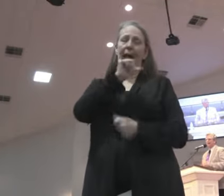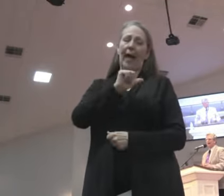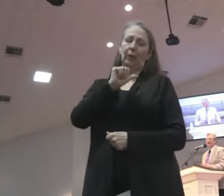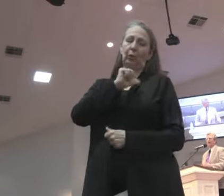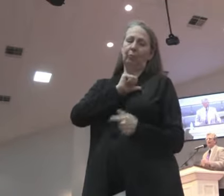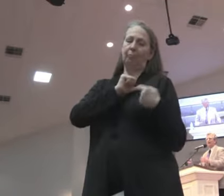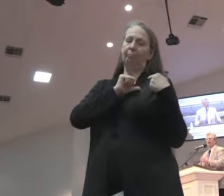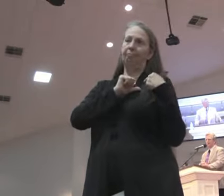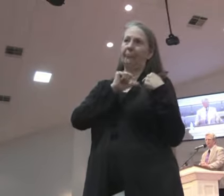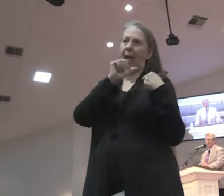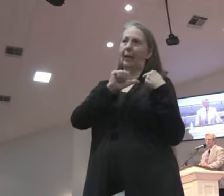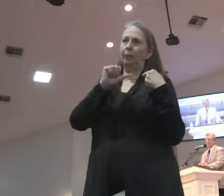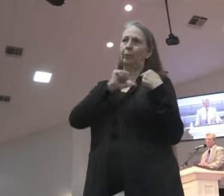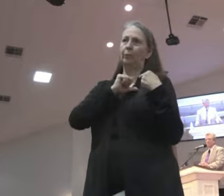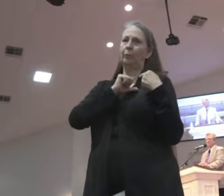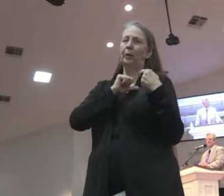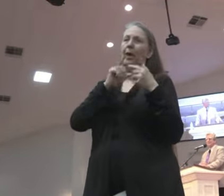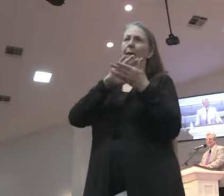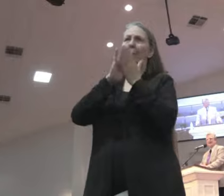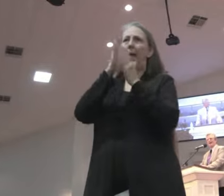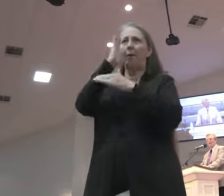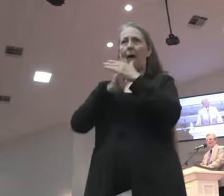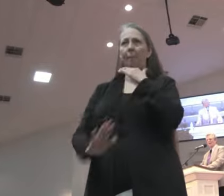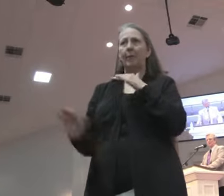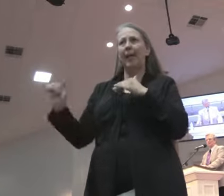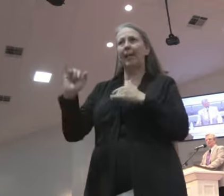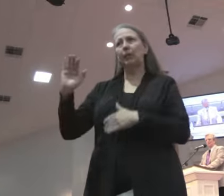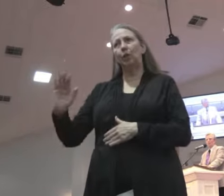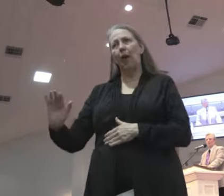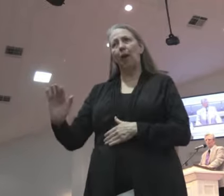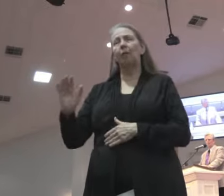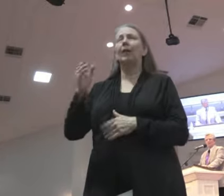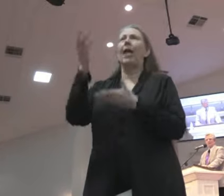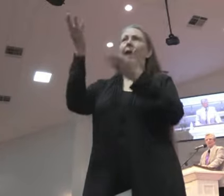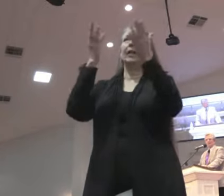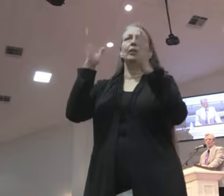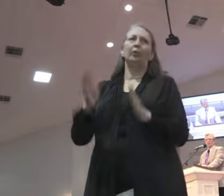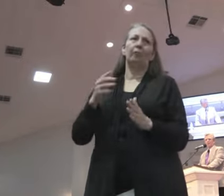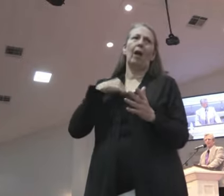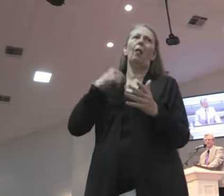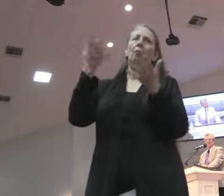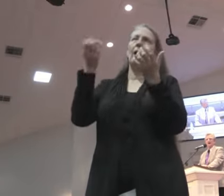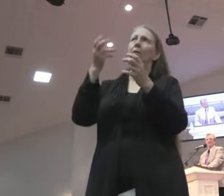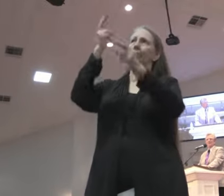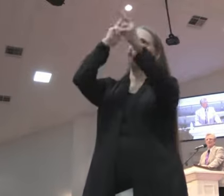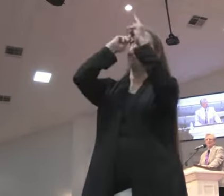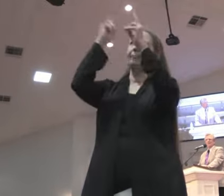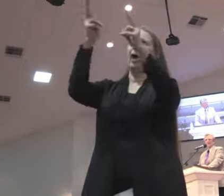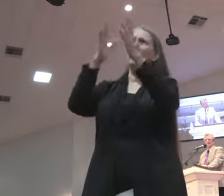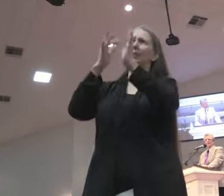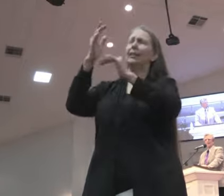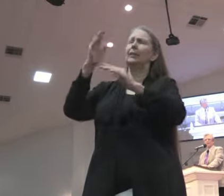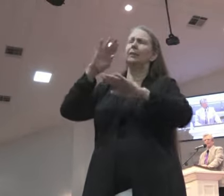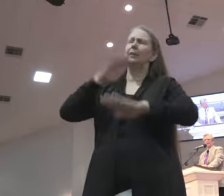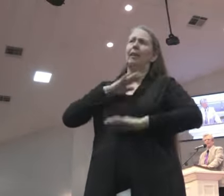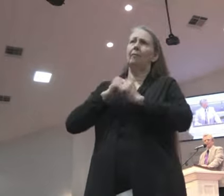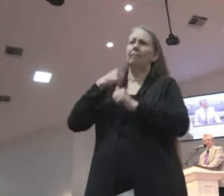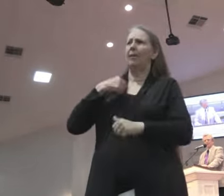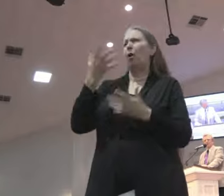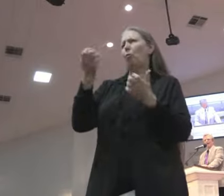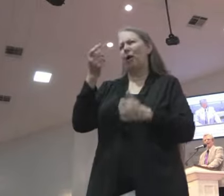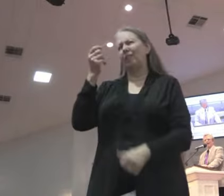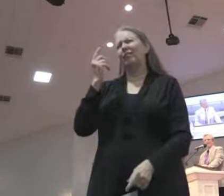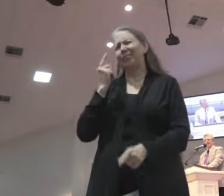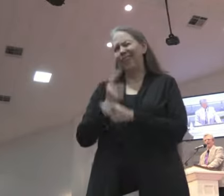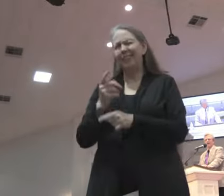attitude of a child and a servant. And I don't know about you, but I want to be a servant. I want to please God. I want to